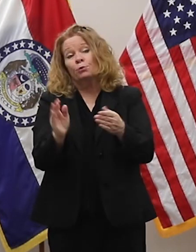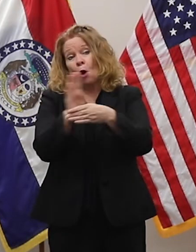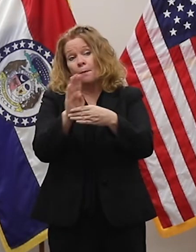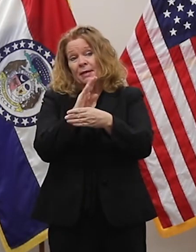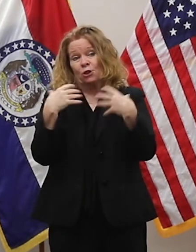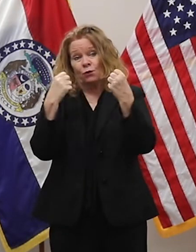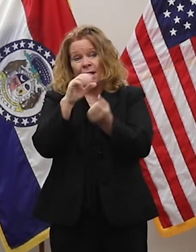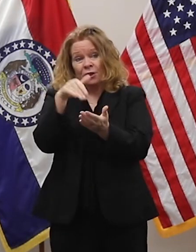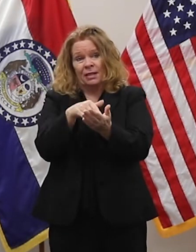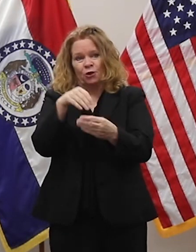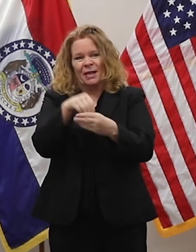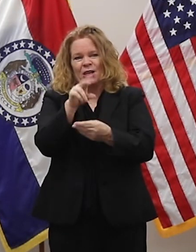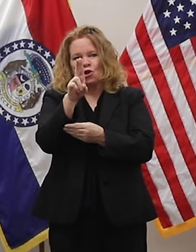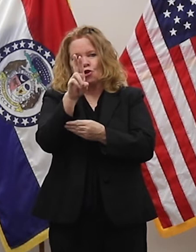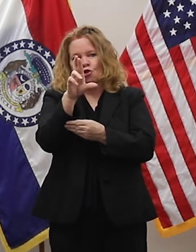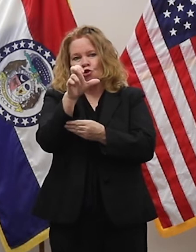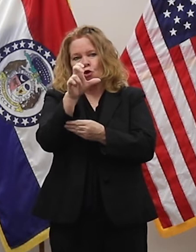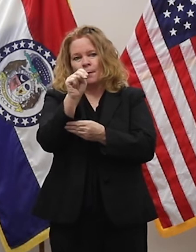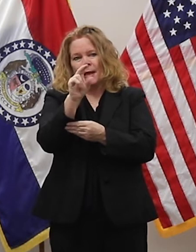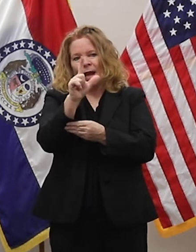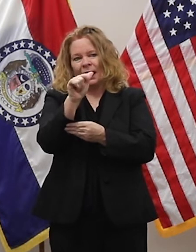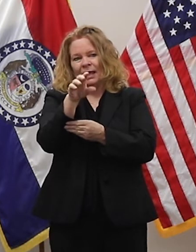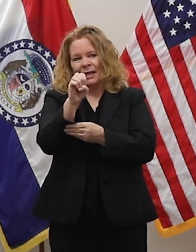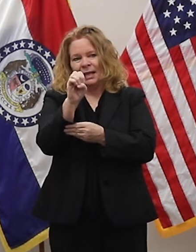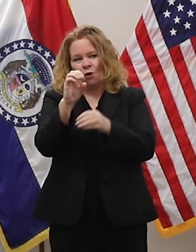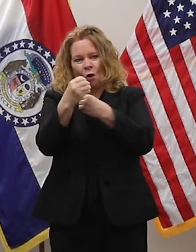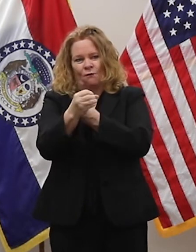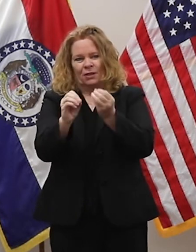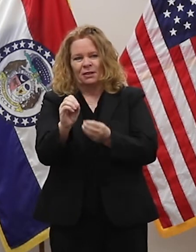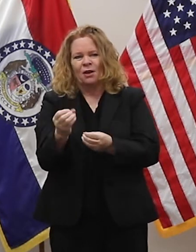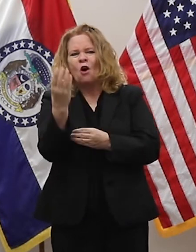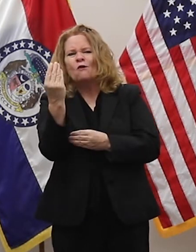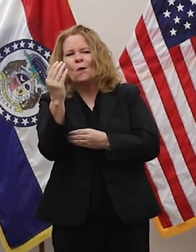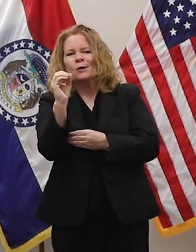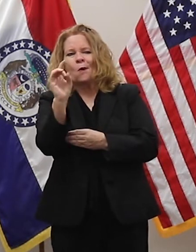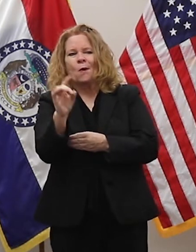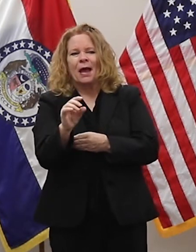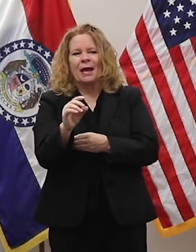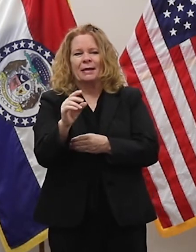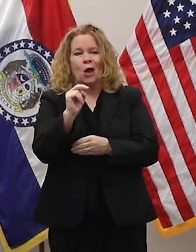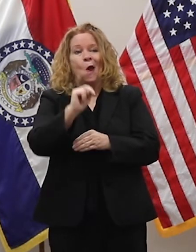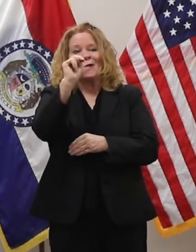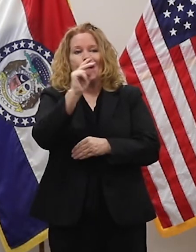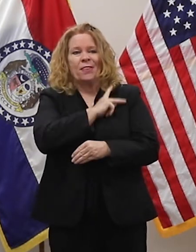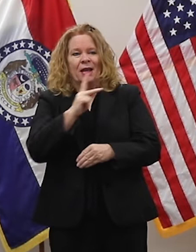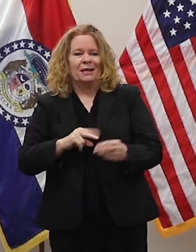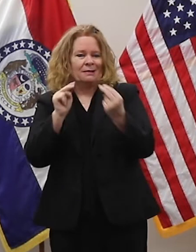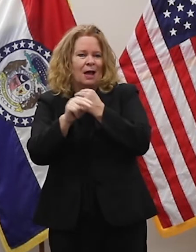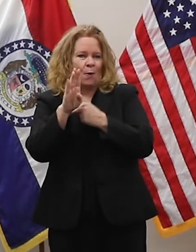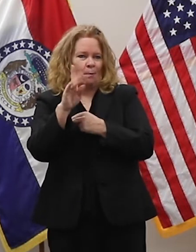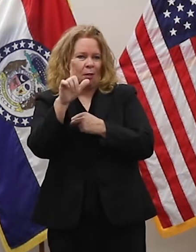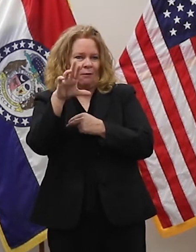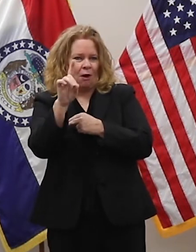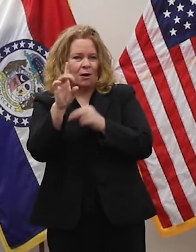Center is open at the Urban League office at 1408 Kings Highway Boulevard. The hours are Monday through